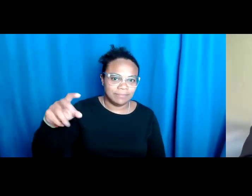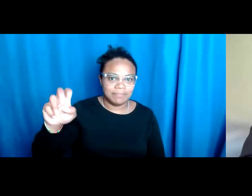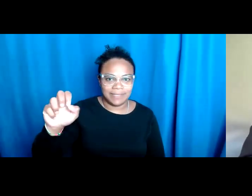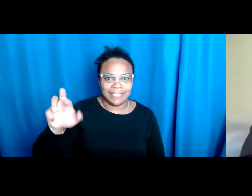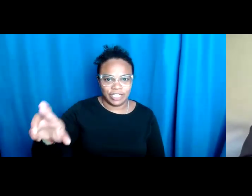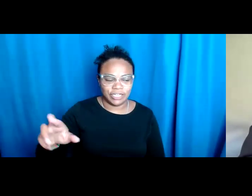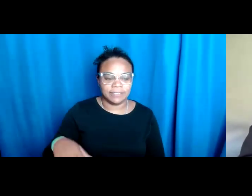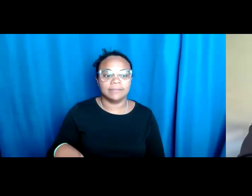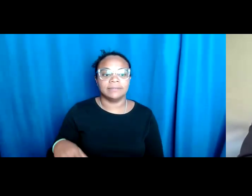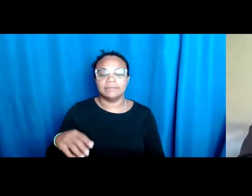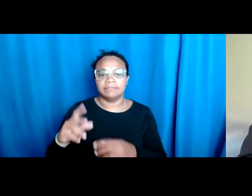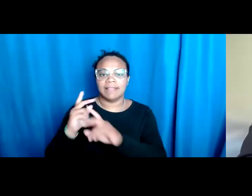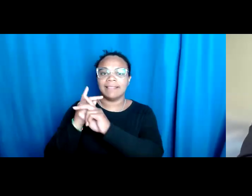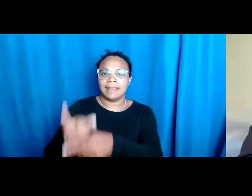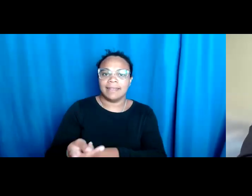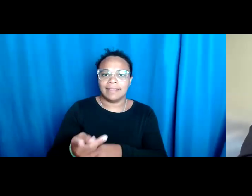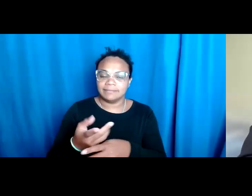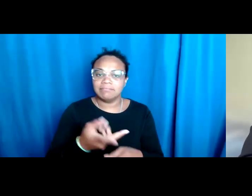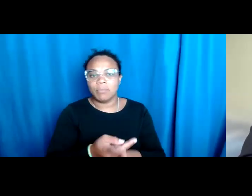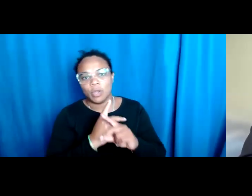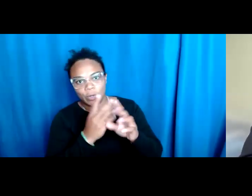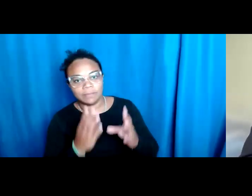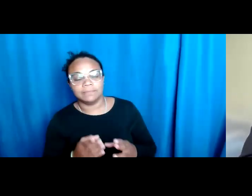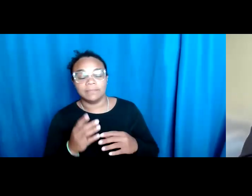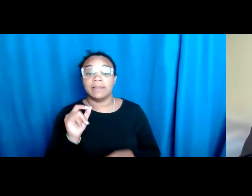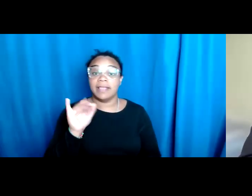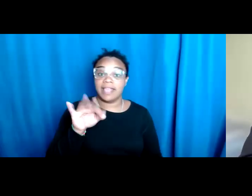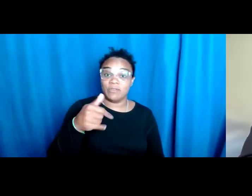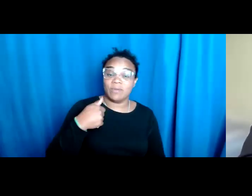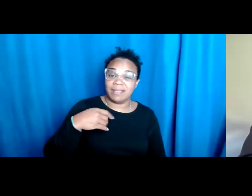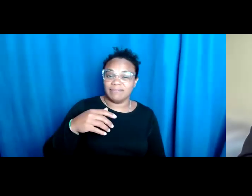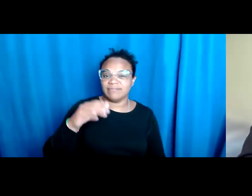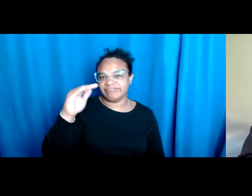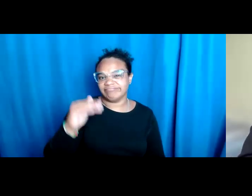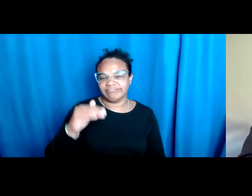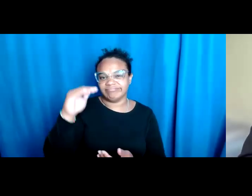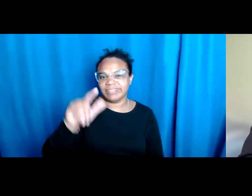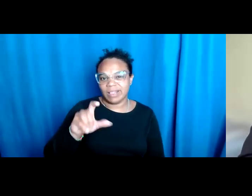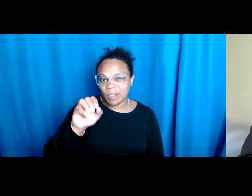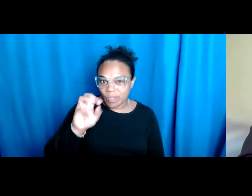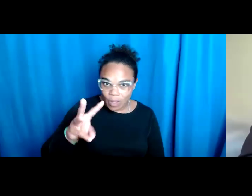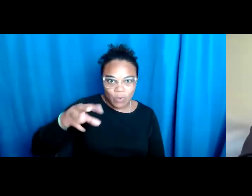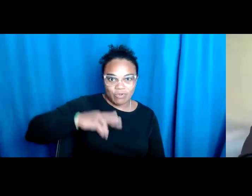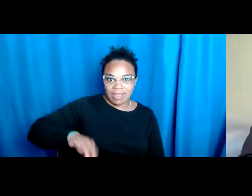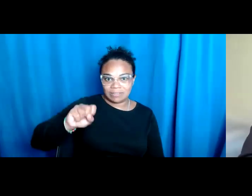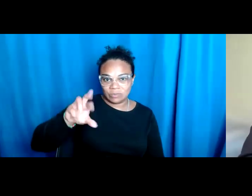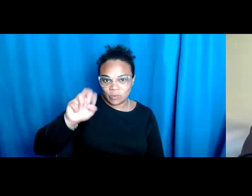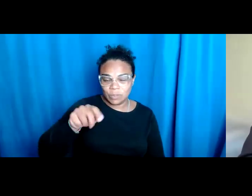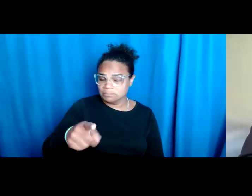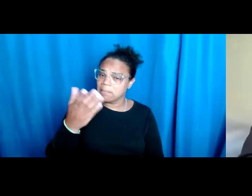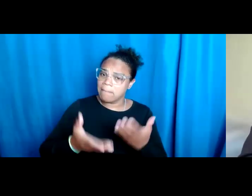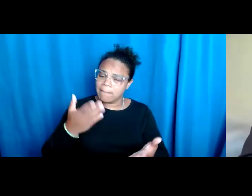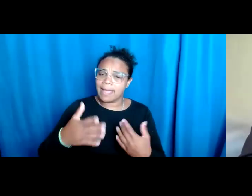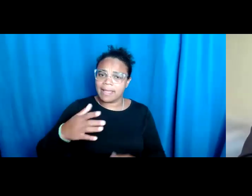The borrowers, if you have lower credit scores, you may qualify